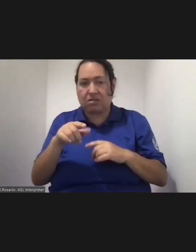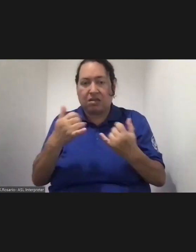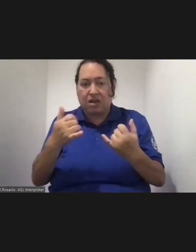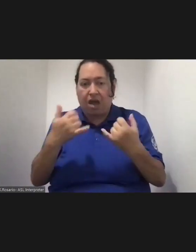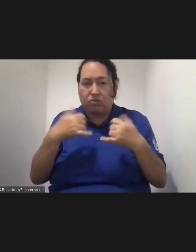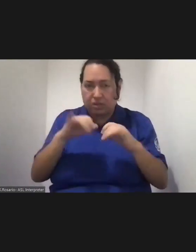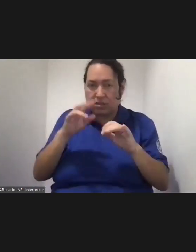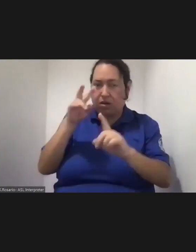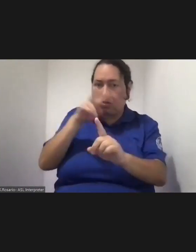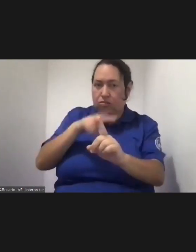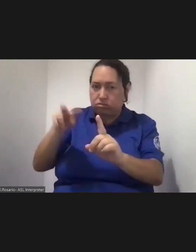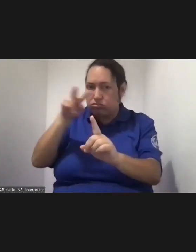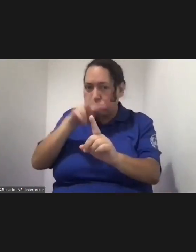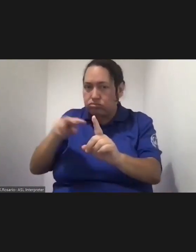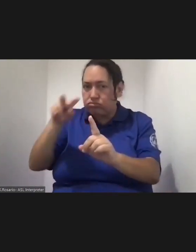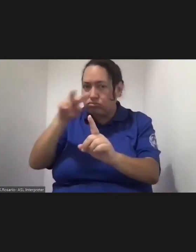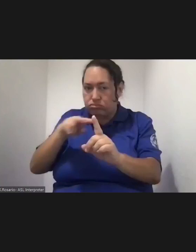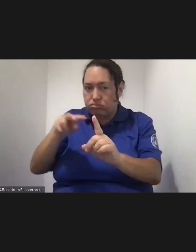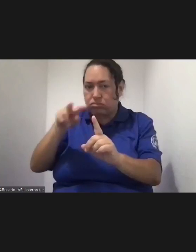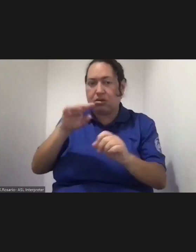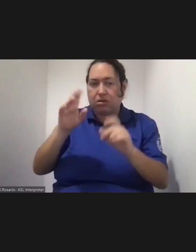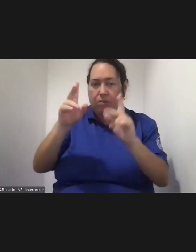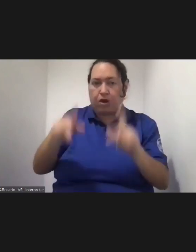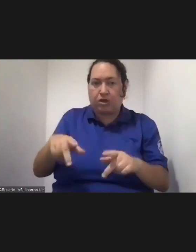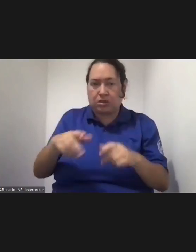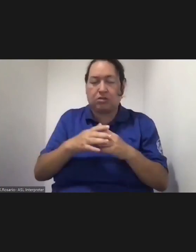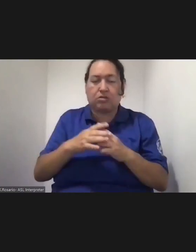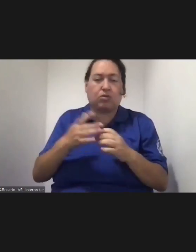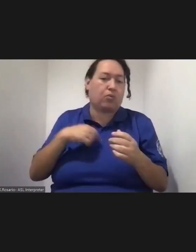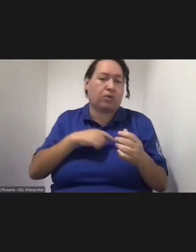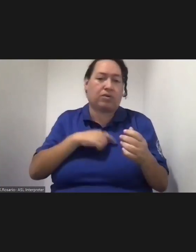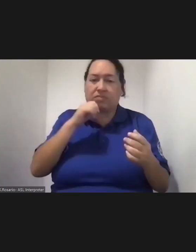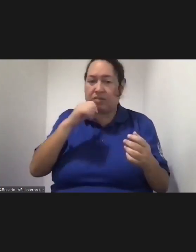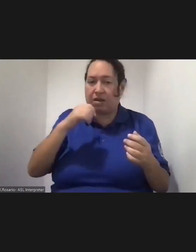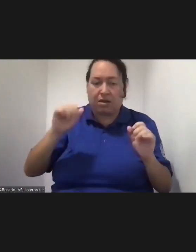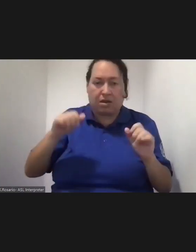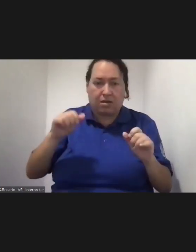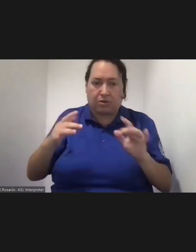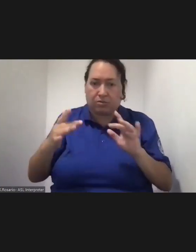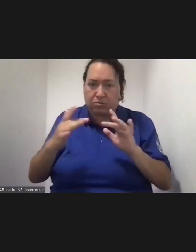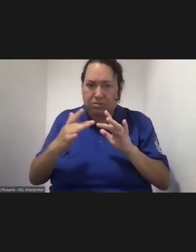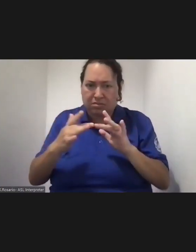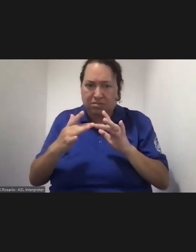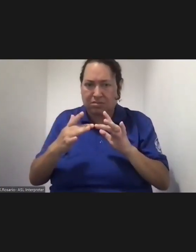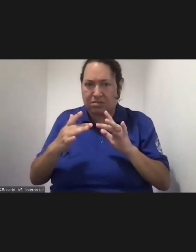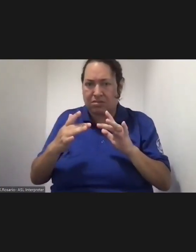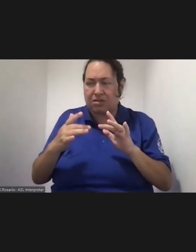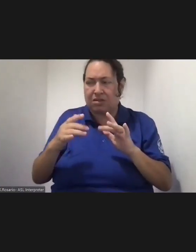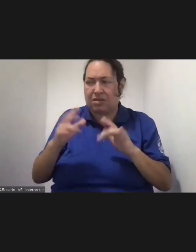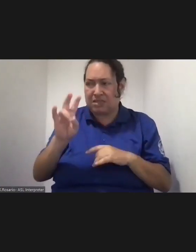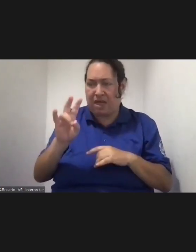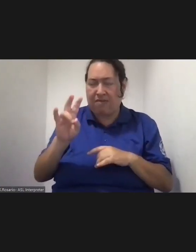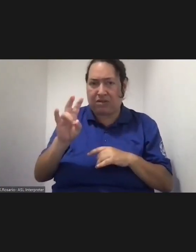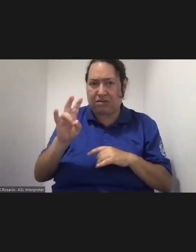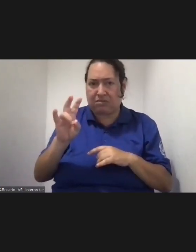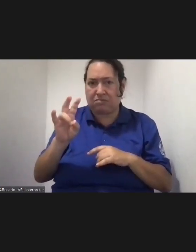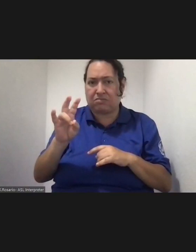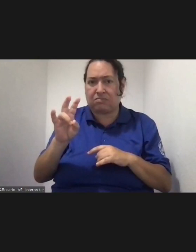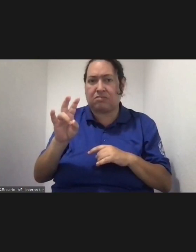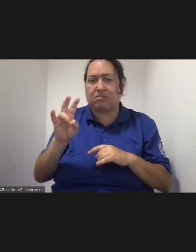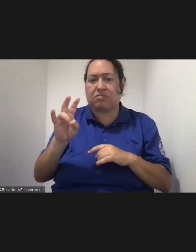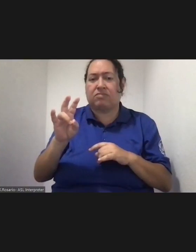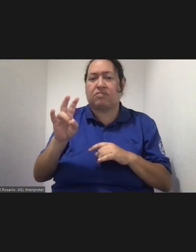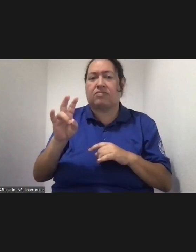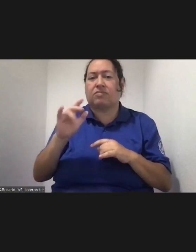monitoring this individual. We've been unable to reach 7 of the contacts that were given